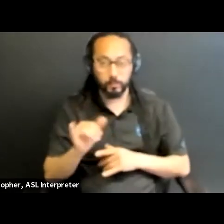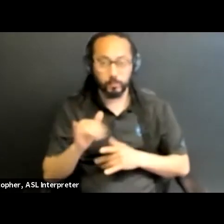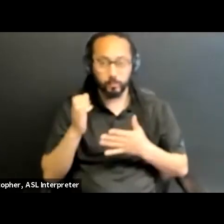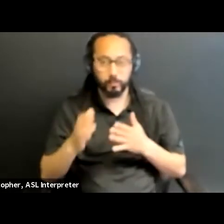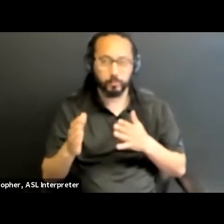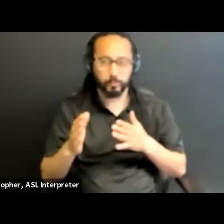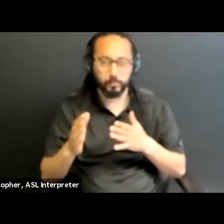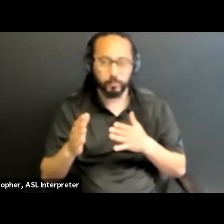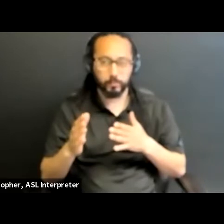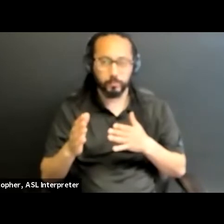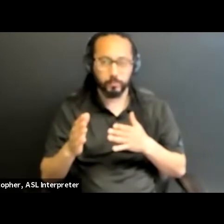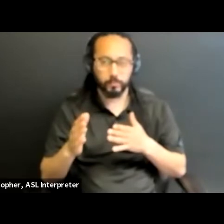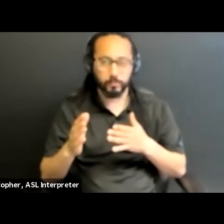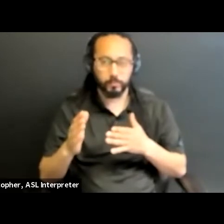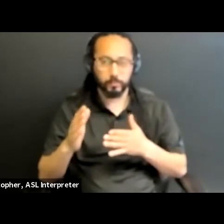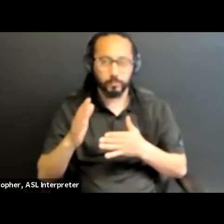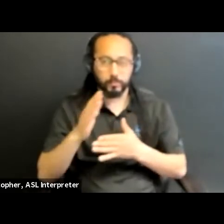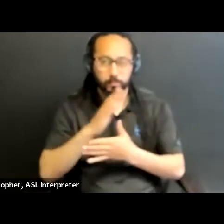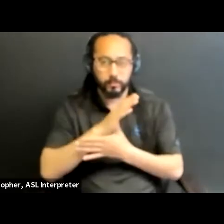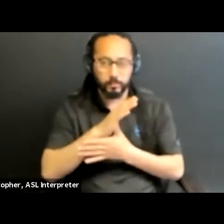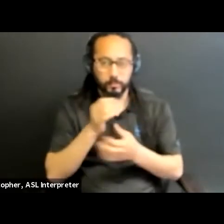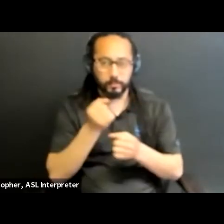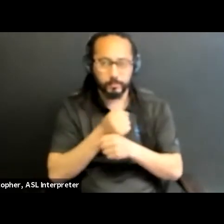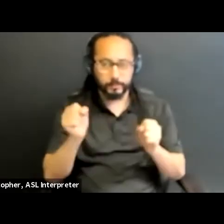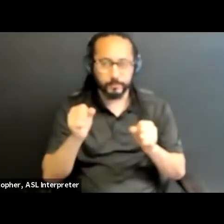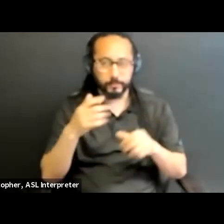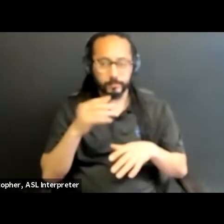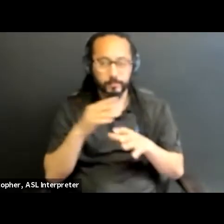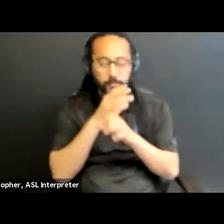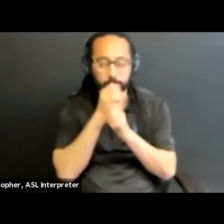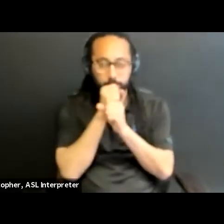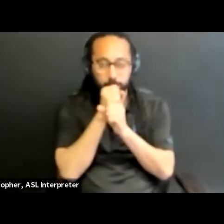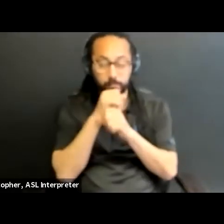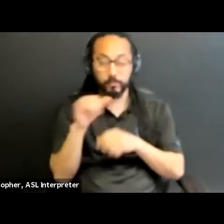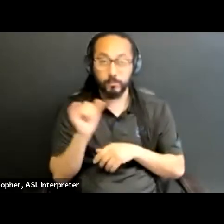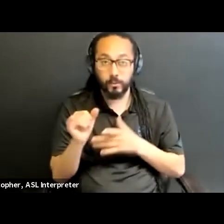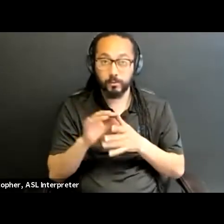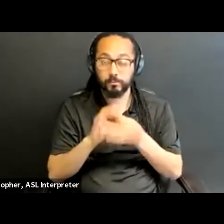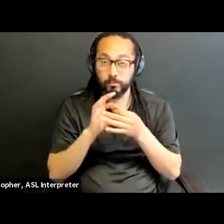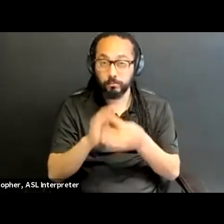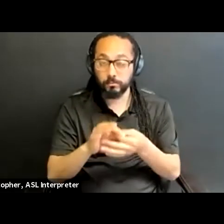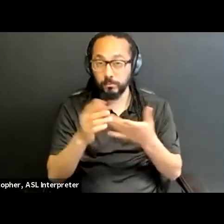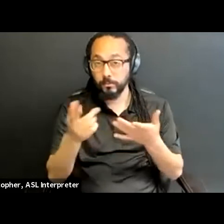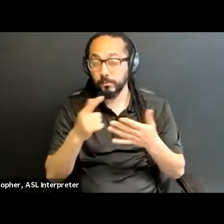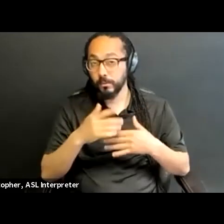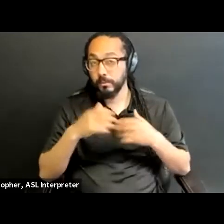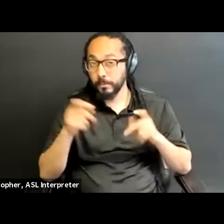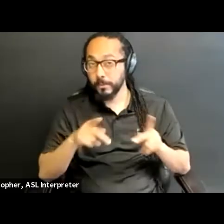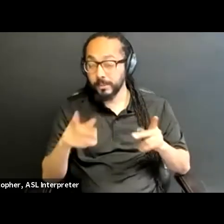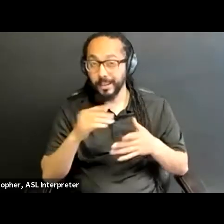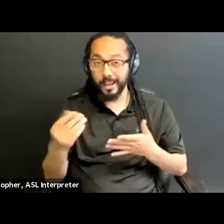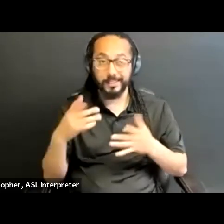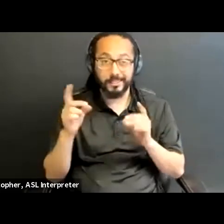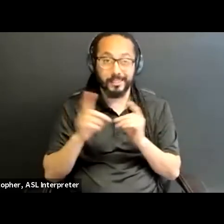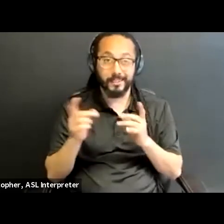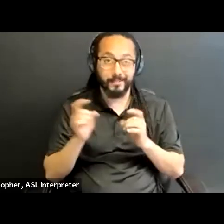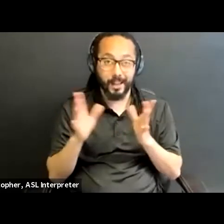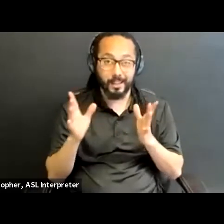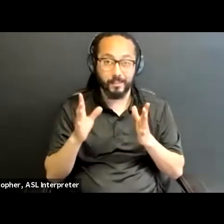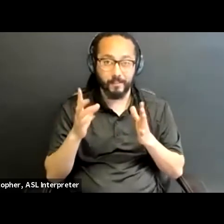anonymity, which naturally around navigating situations of consent and possible dating violence is very important, especially for younger